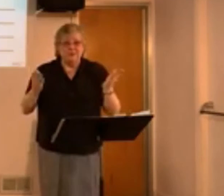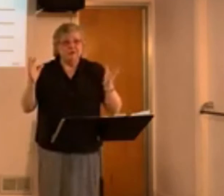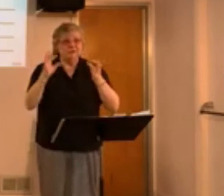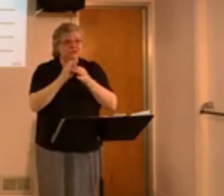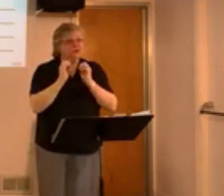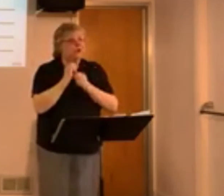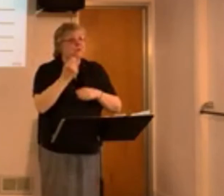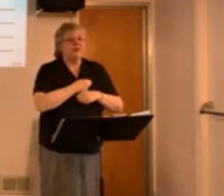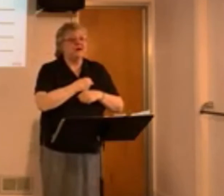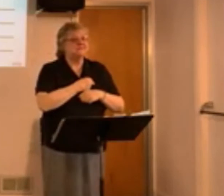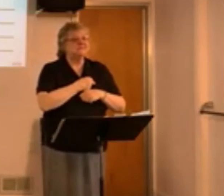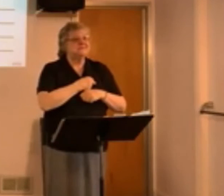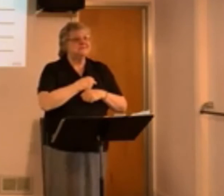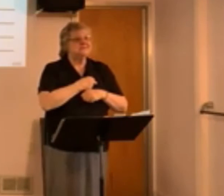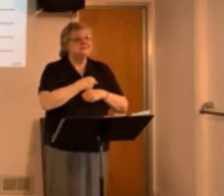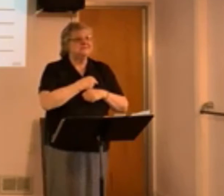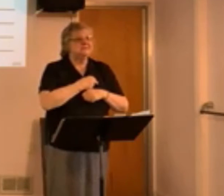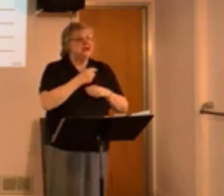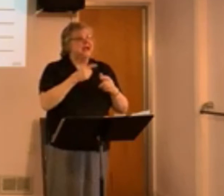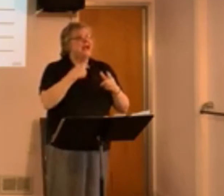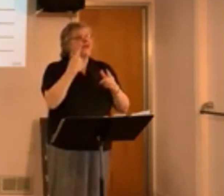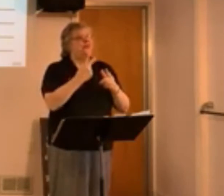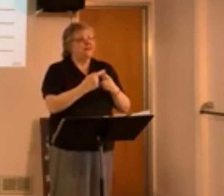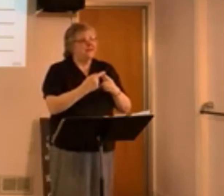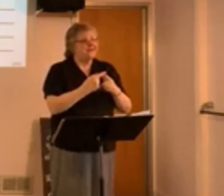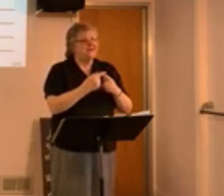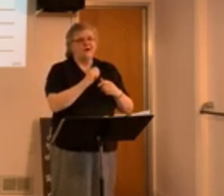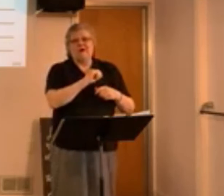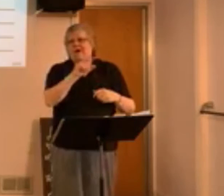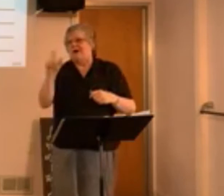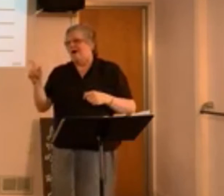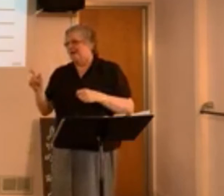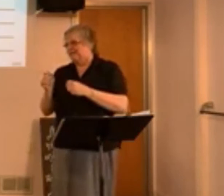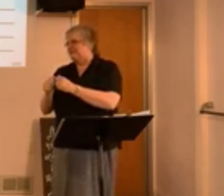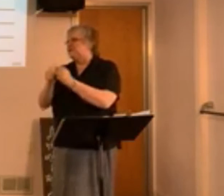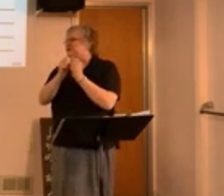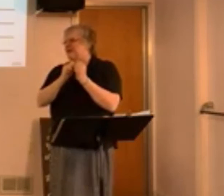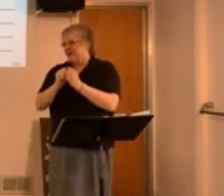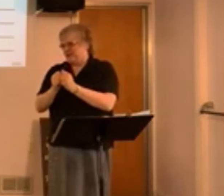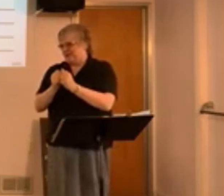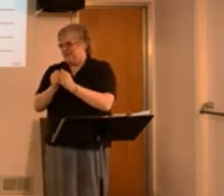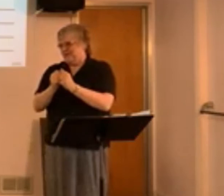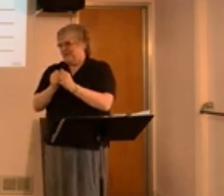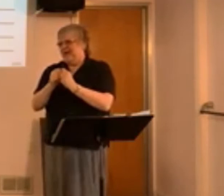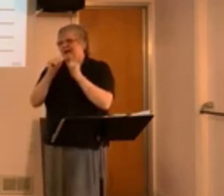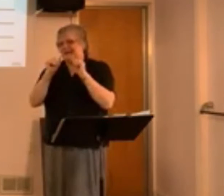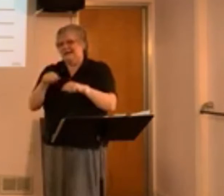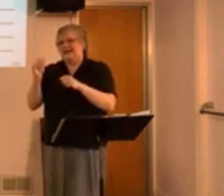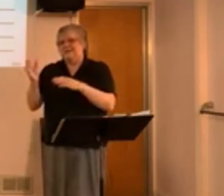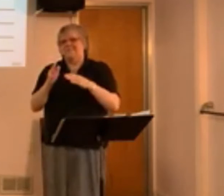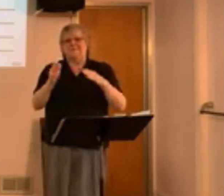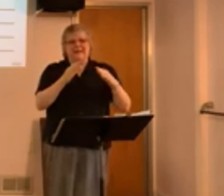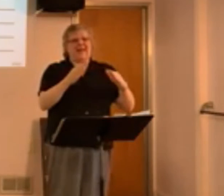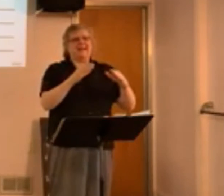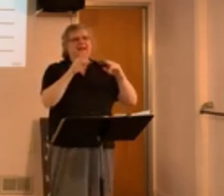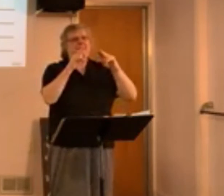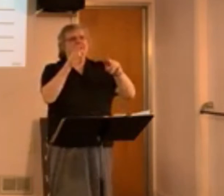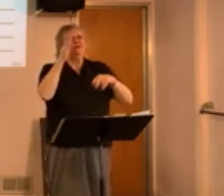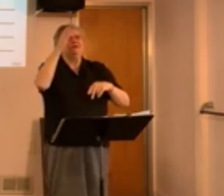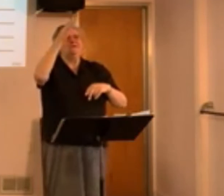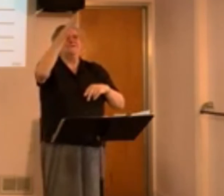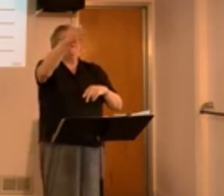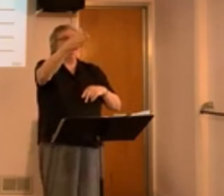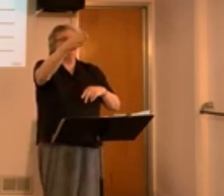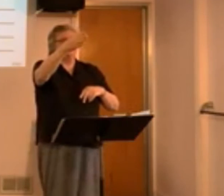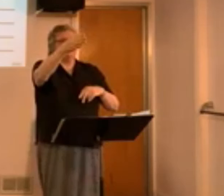us. And then all of us together can plan and look forward to the opportunities